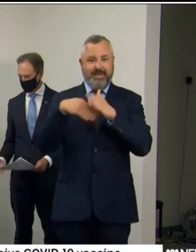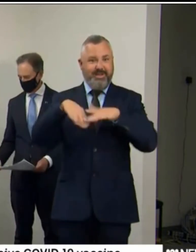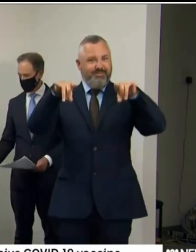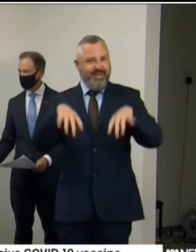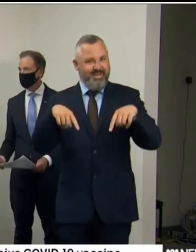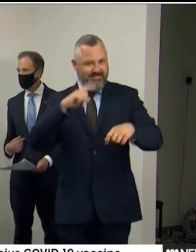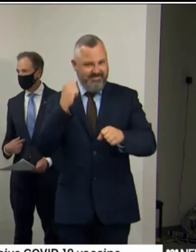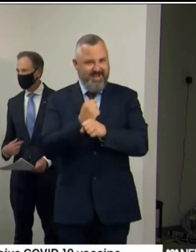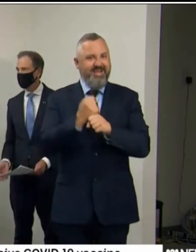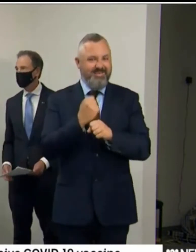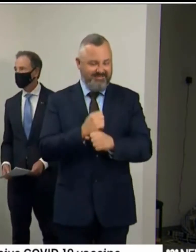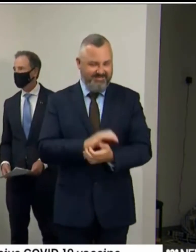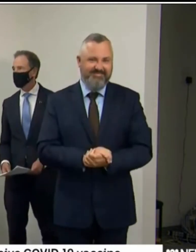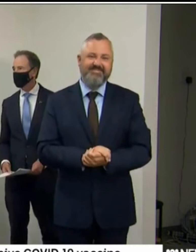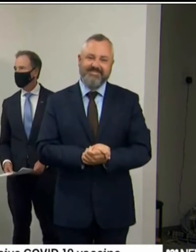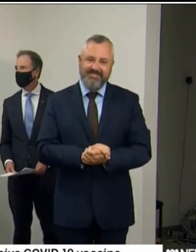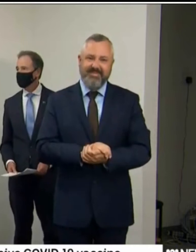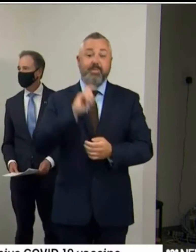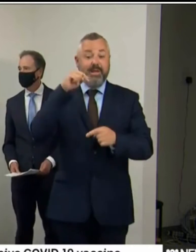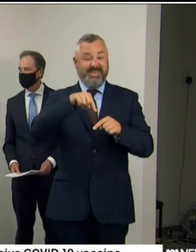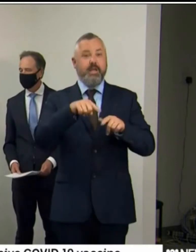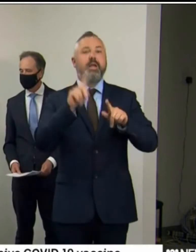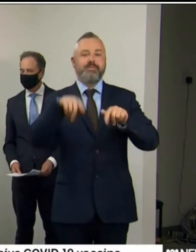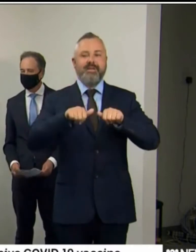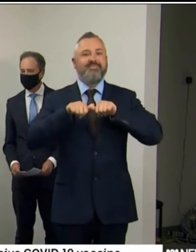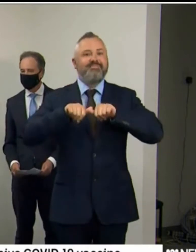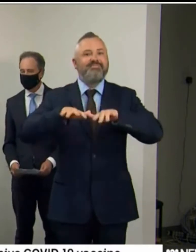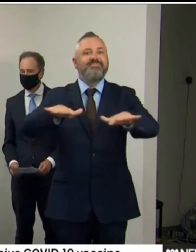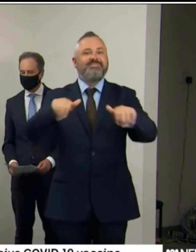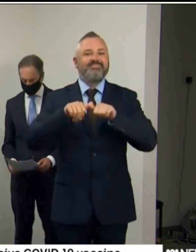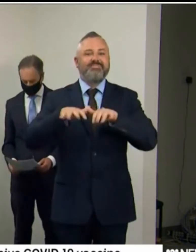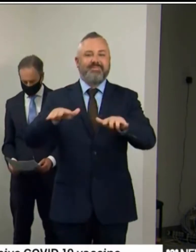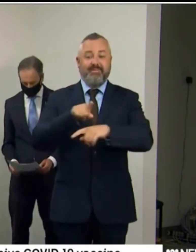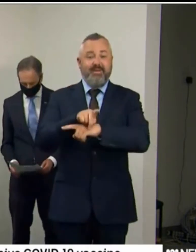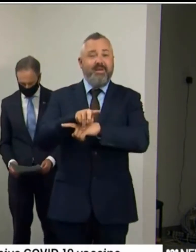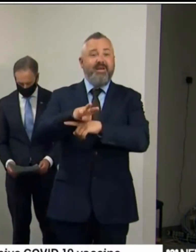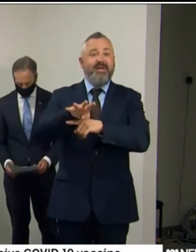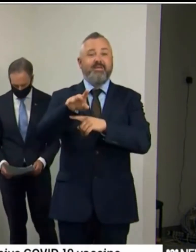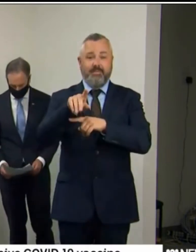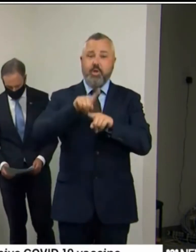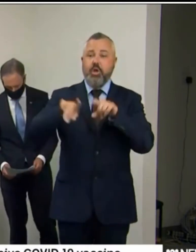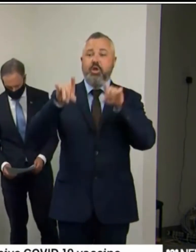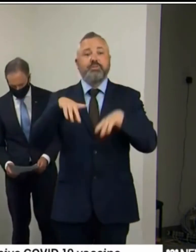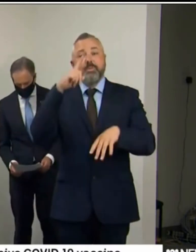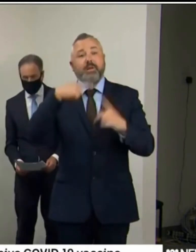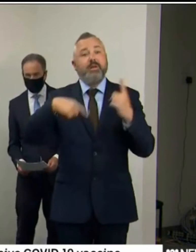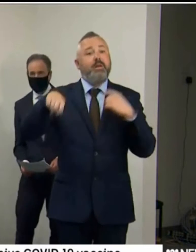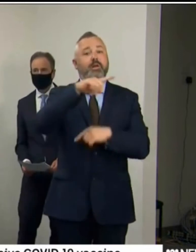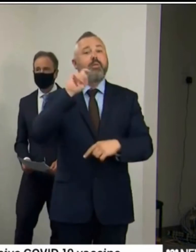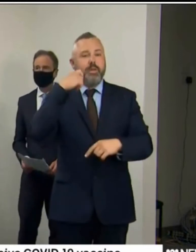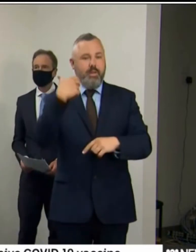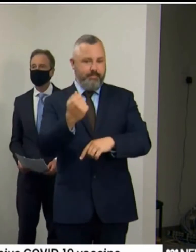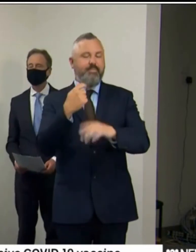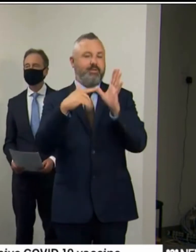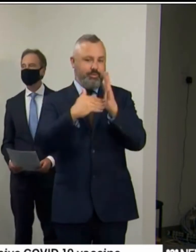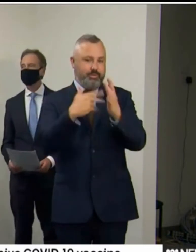be rolling out a lot of this vaccine in coming weeks, and most of the Australian population will get this. Some have got Pfizer and many will continue to